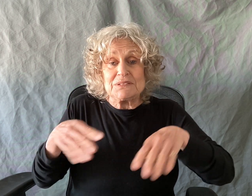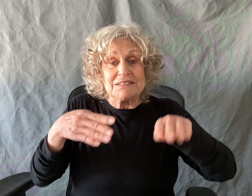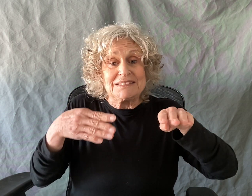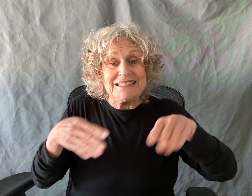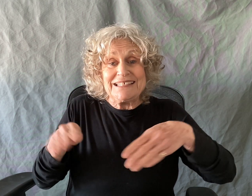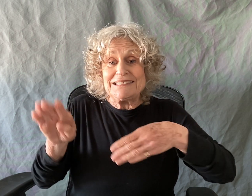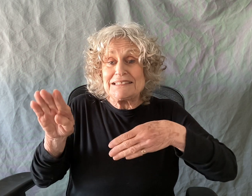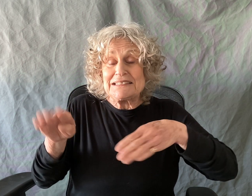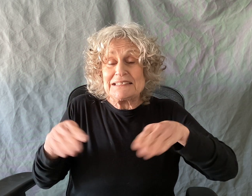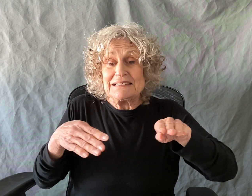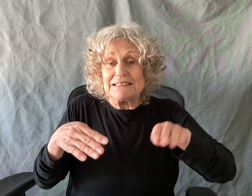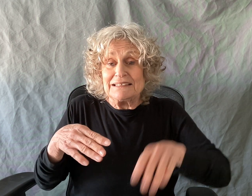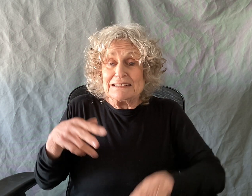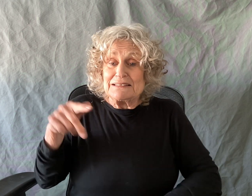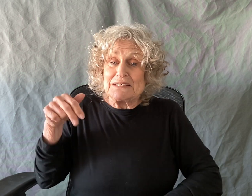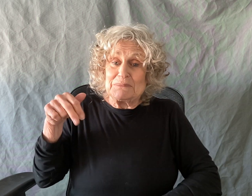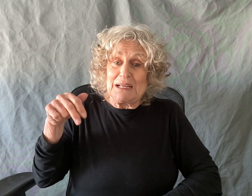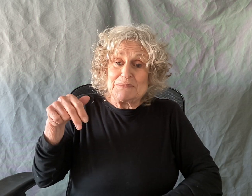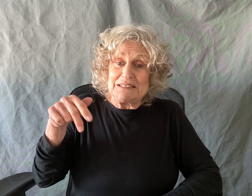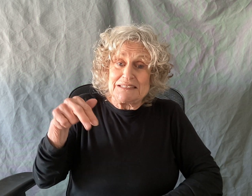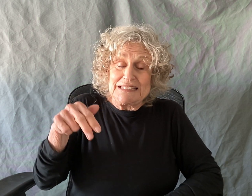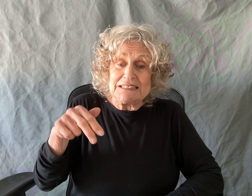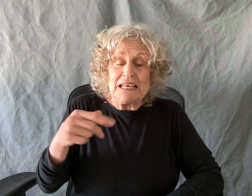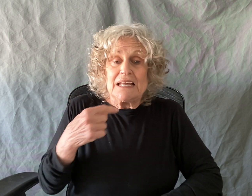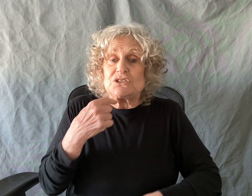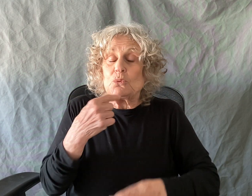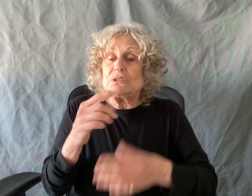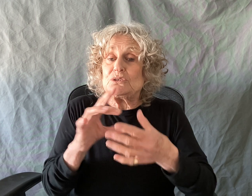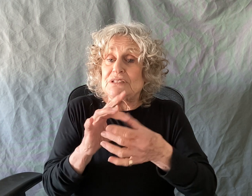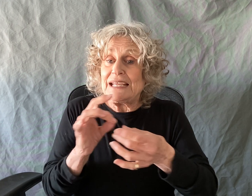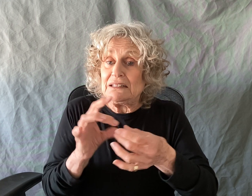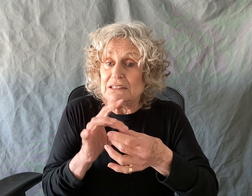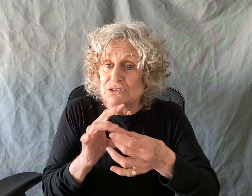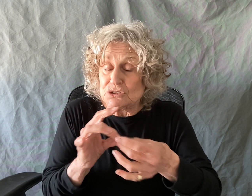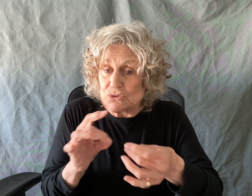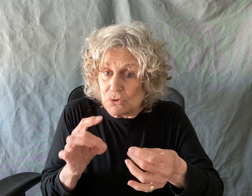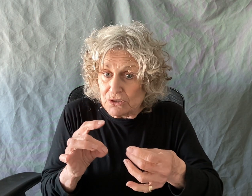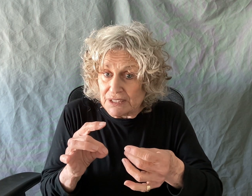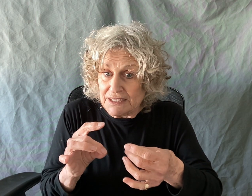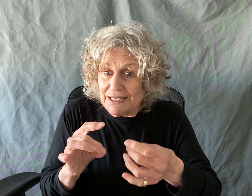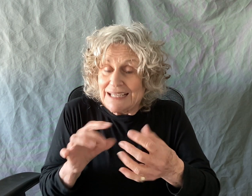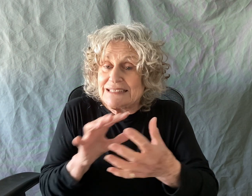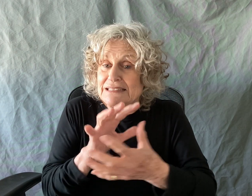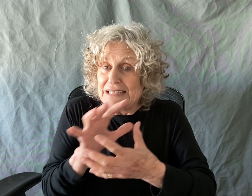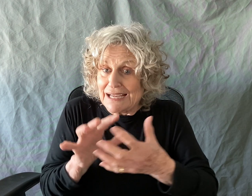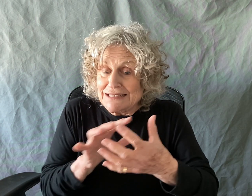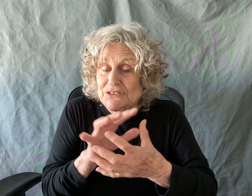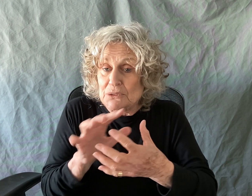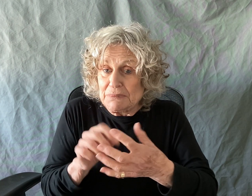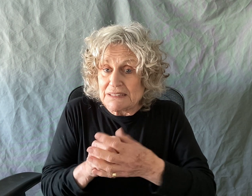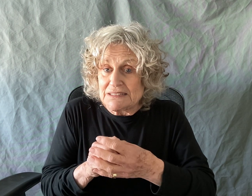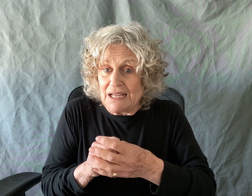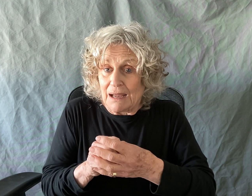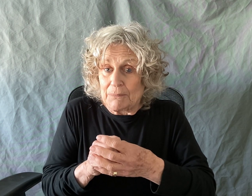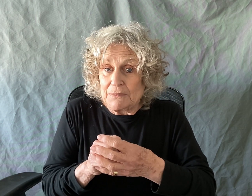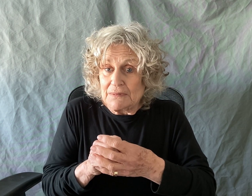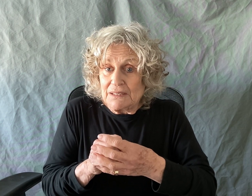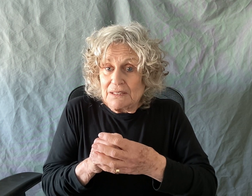it's this. Sometimes it's this. And so when you're telling a story, it's nice to mix it up.